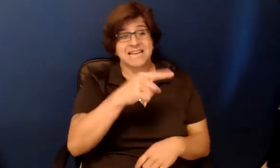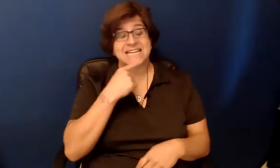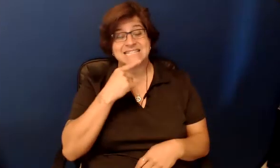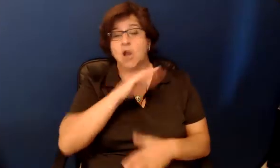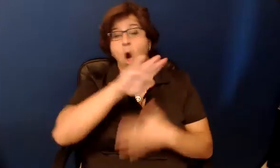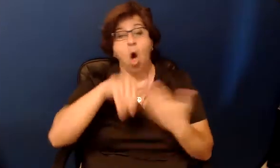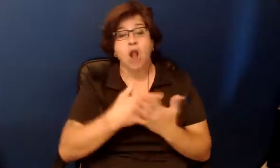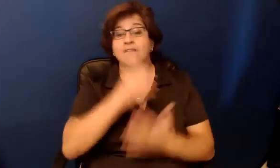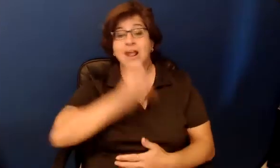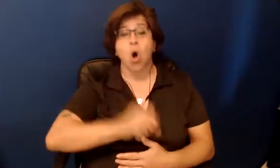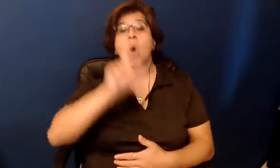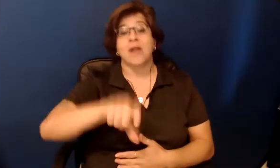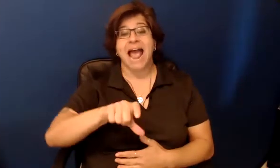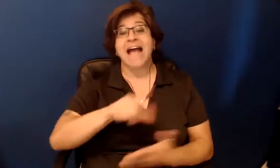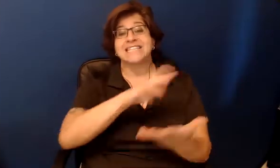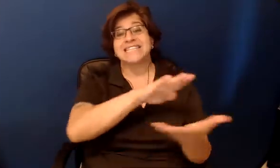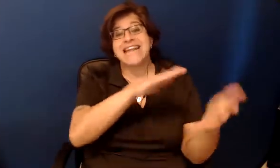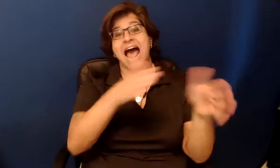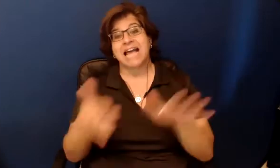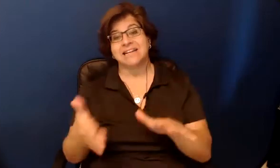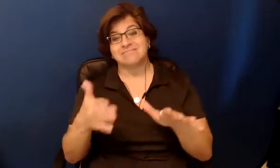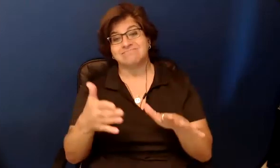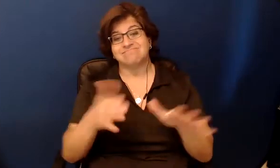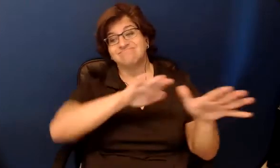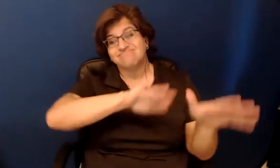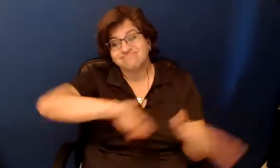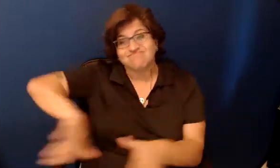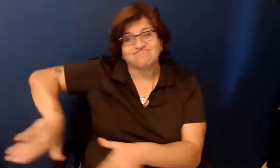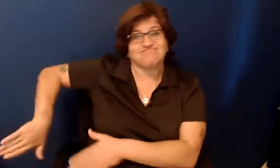know. So he said it all has to die. And